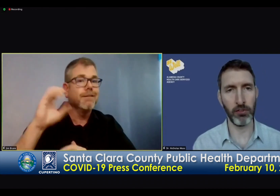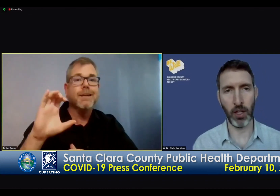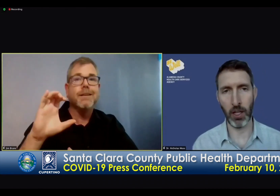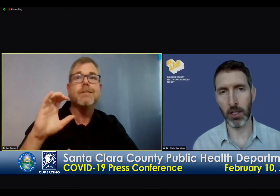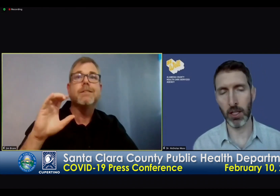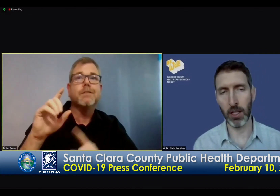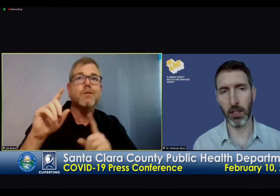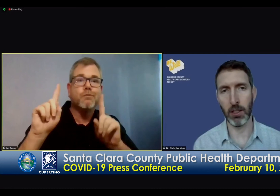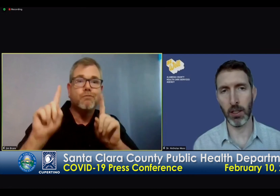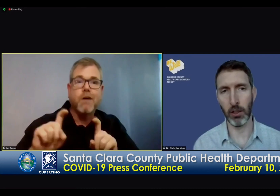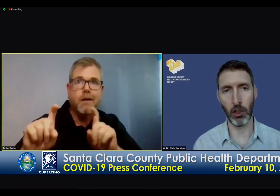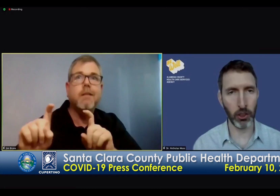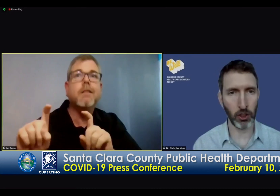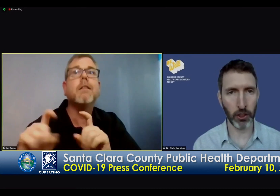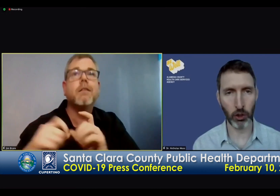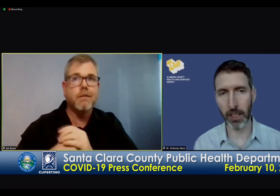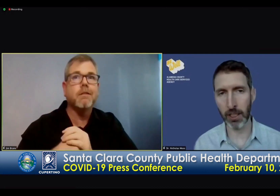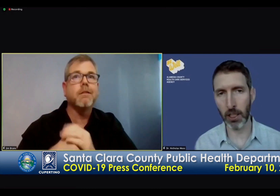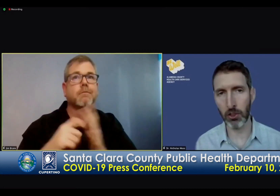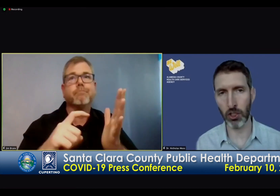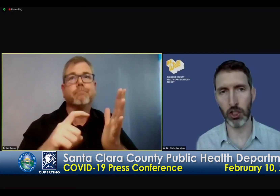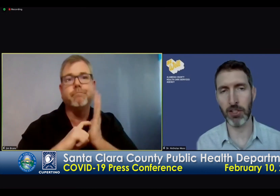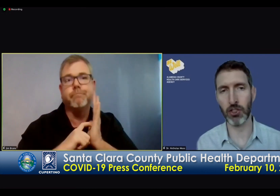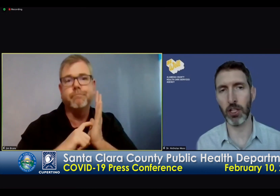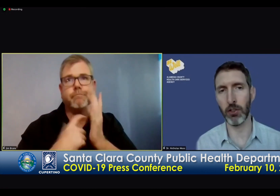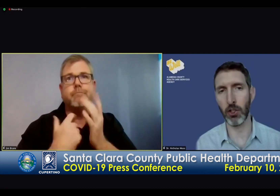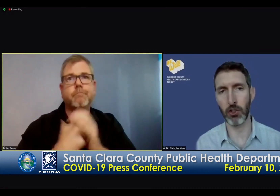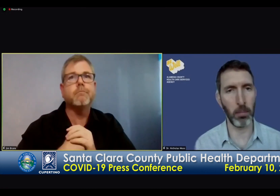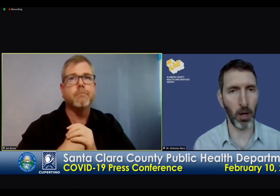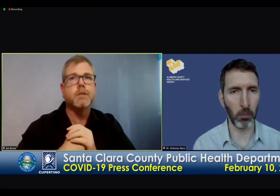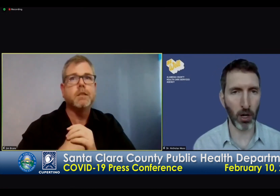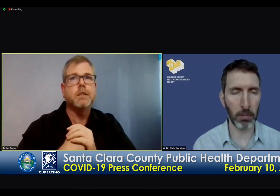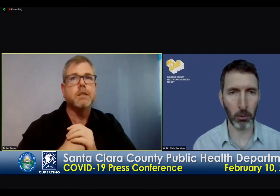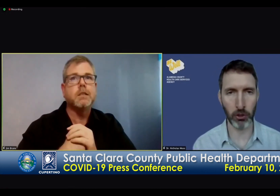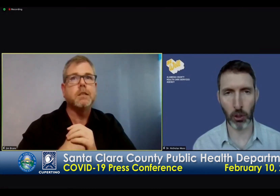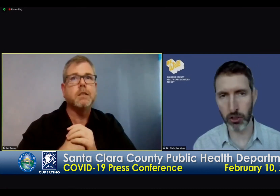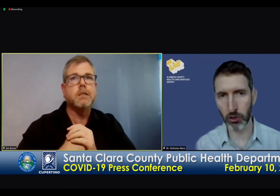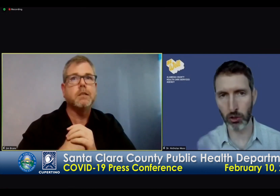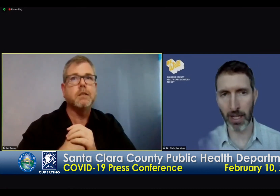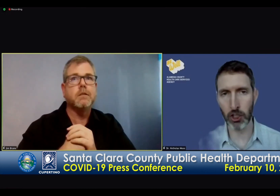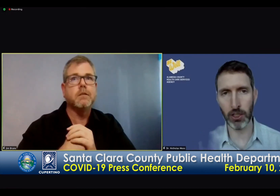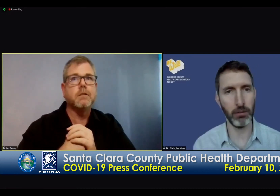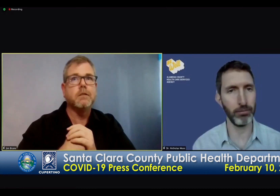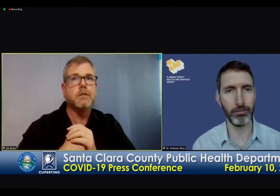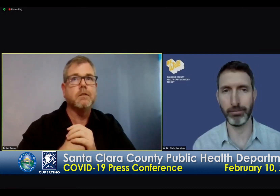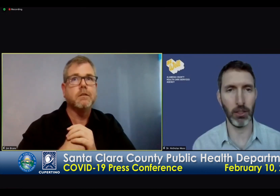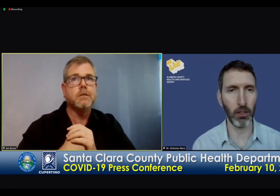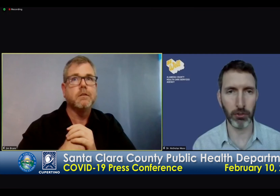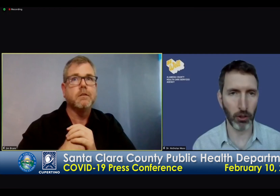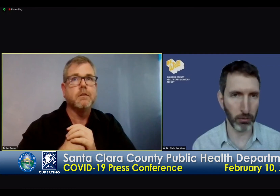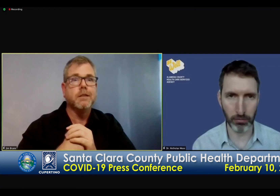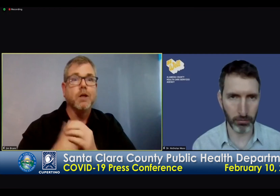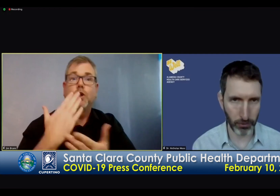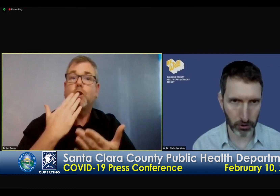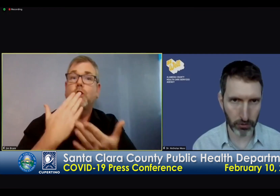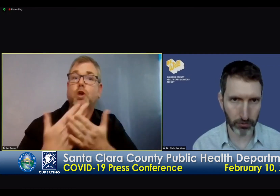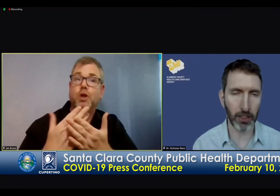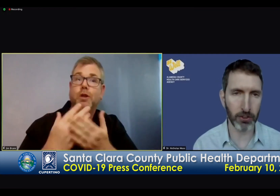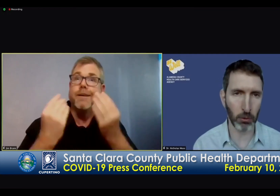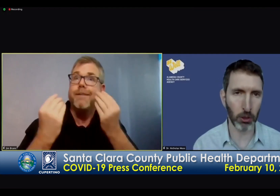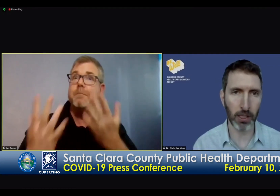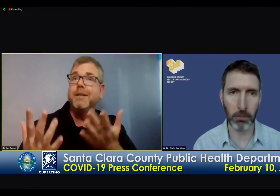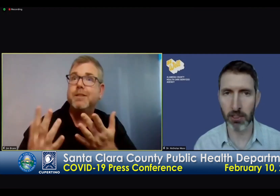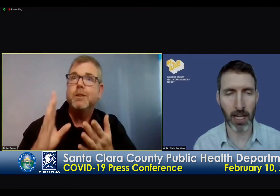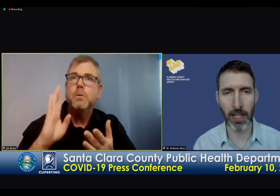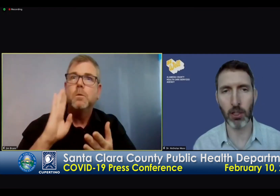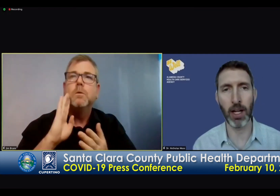if a good clinical data suggests that there's a more optimal dosing strategy, either for these variants that we're